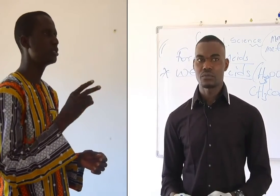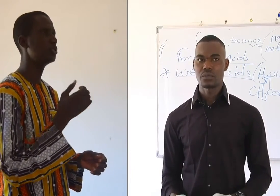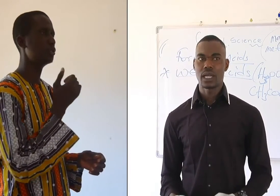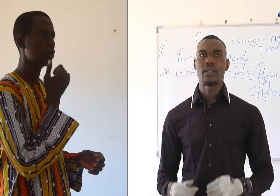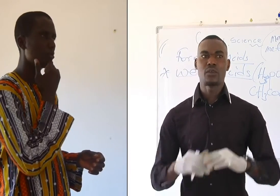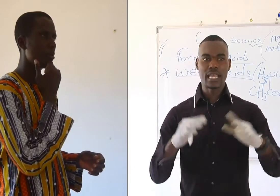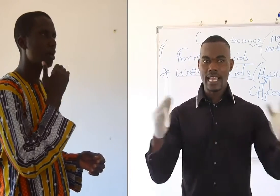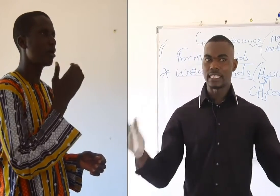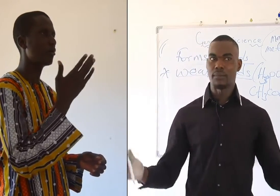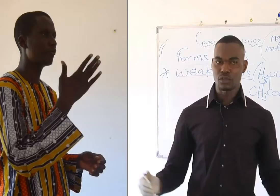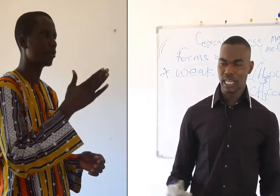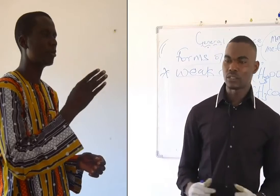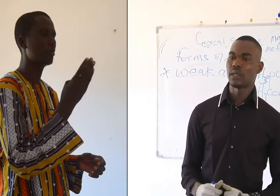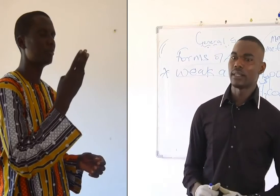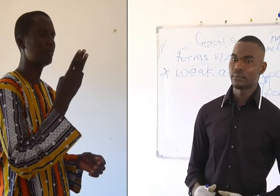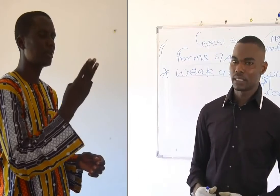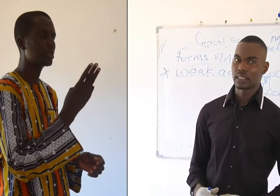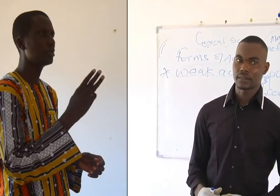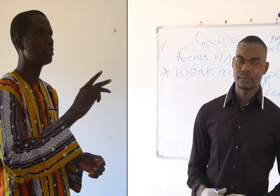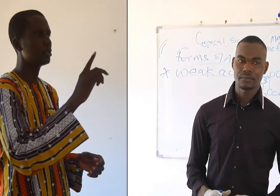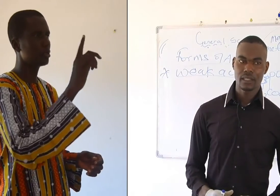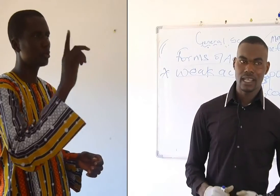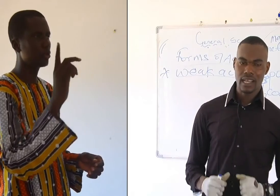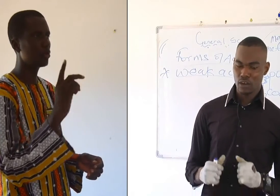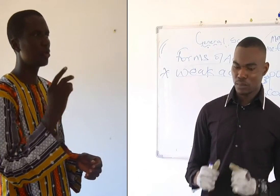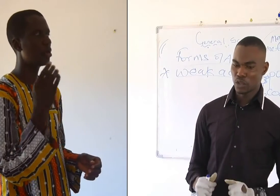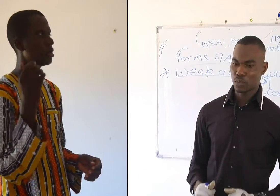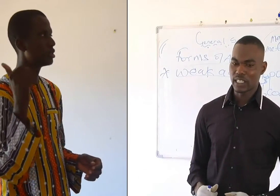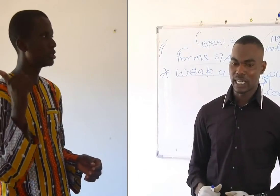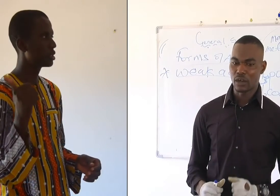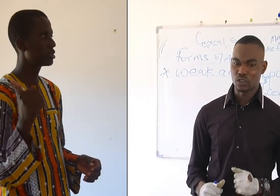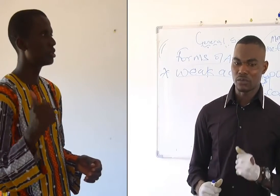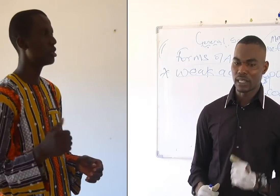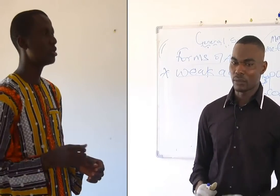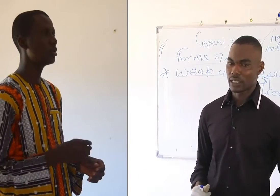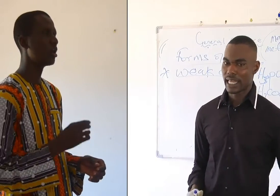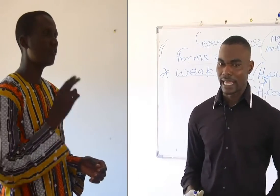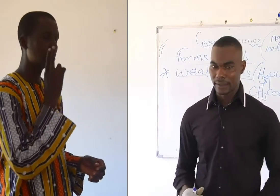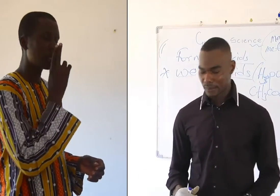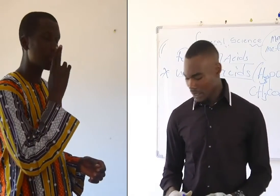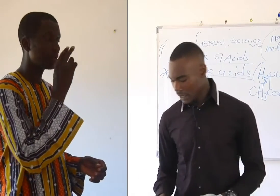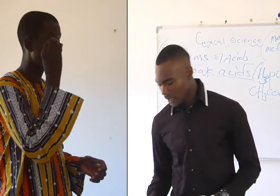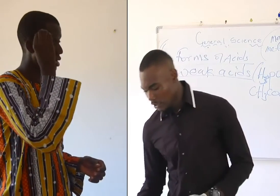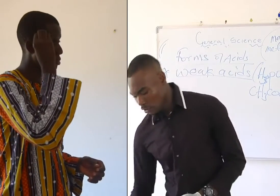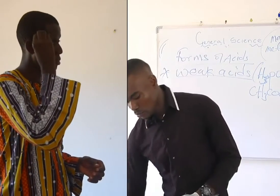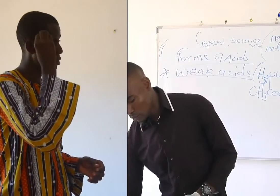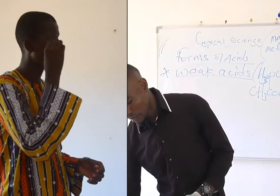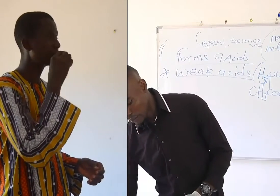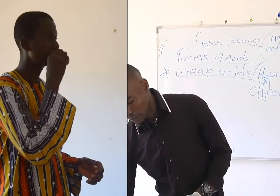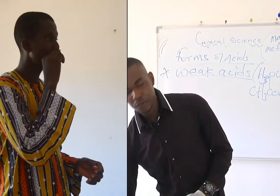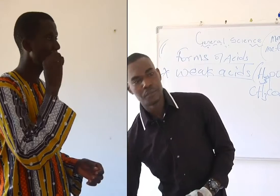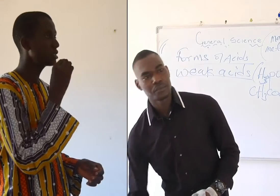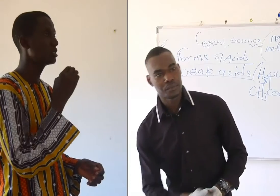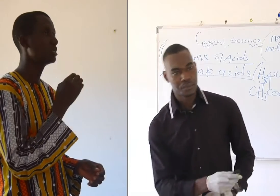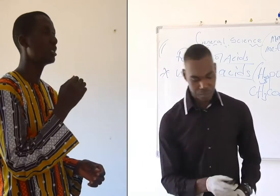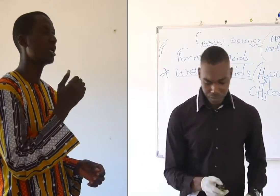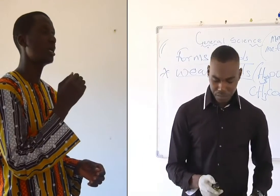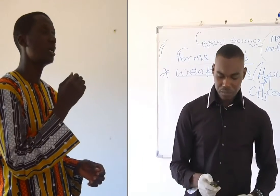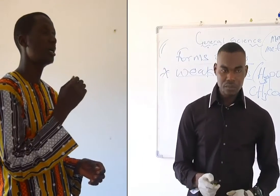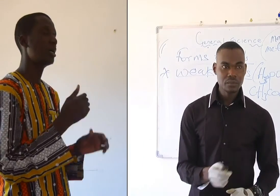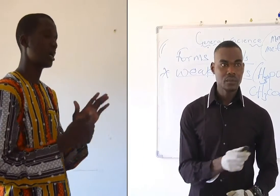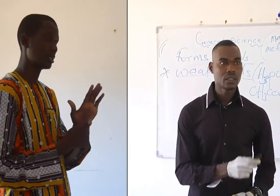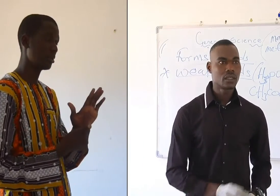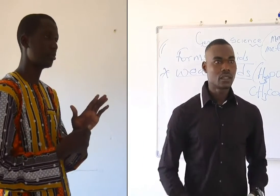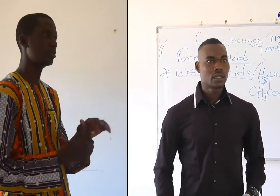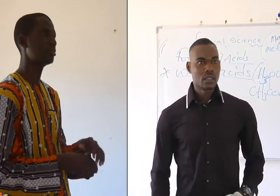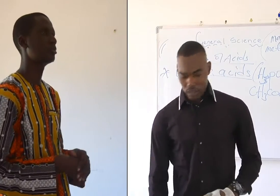ions. And know their examples as well, please. I hope those points are also very much clear. Let's also move now.